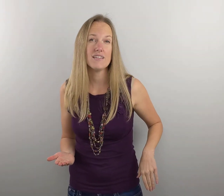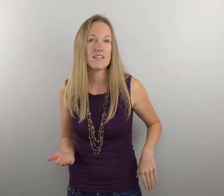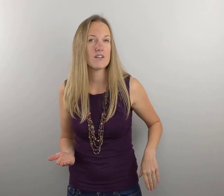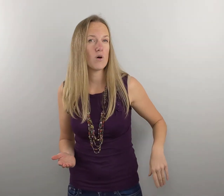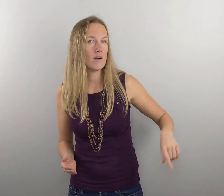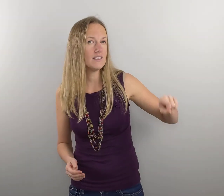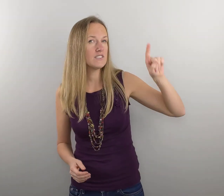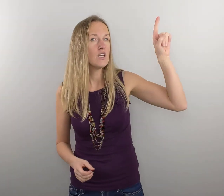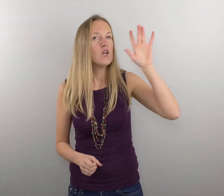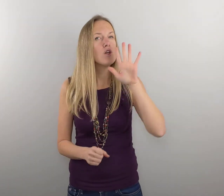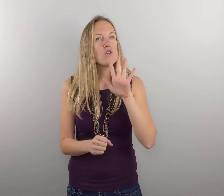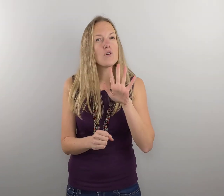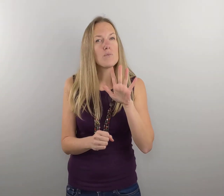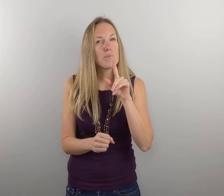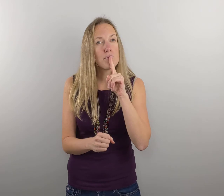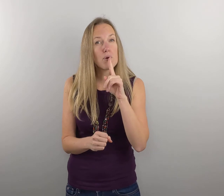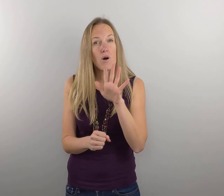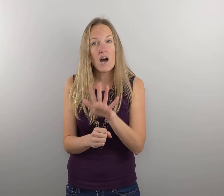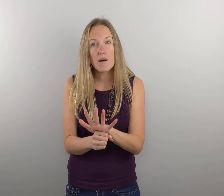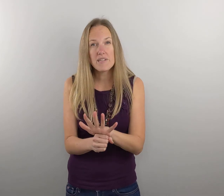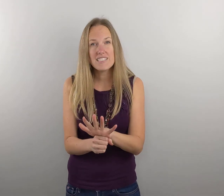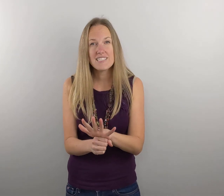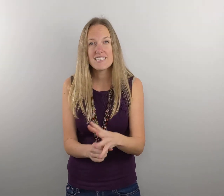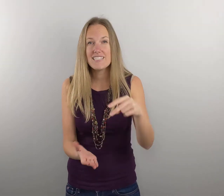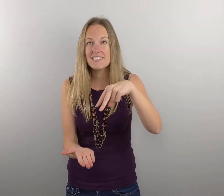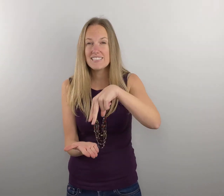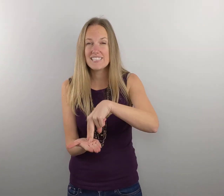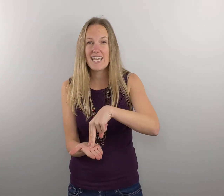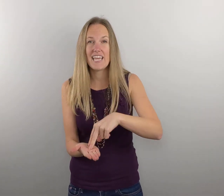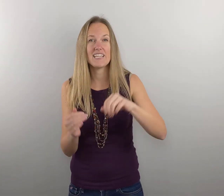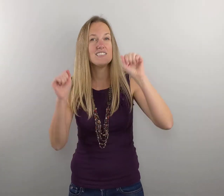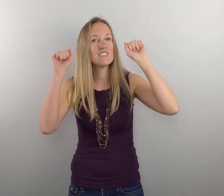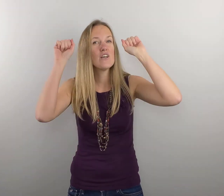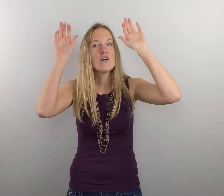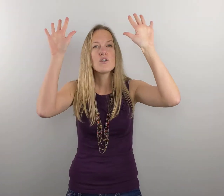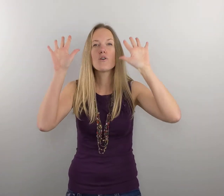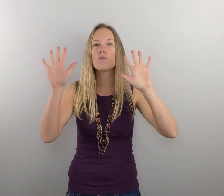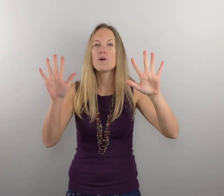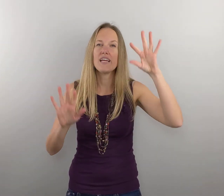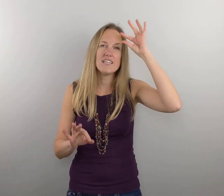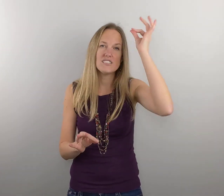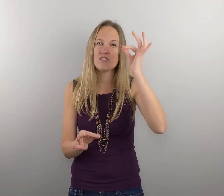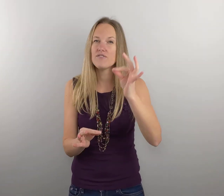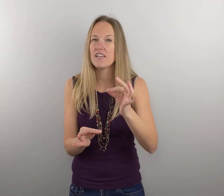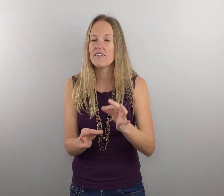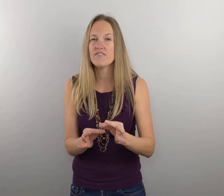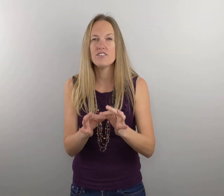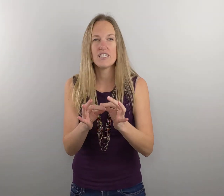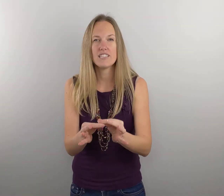then the chorus, your promise still stands. Great is your